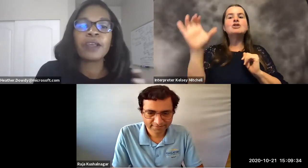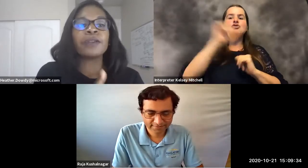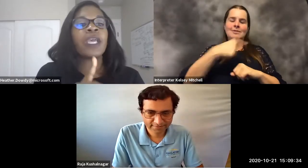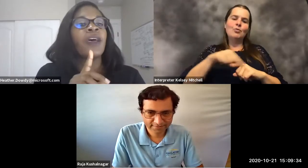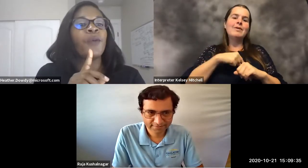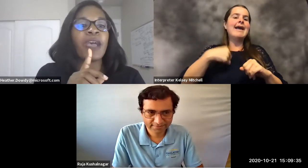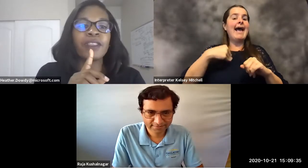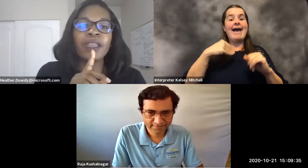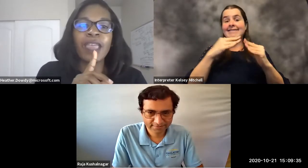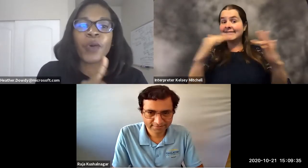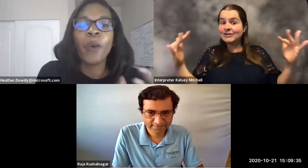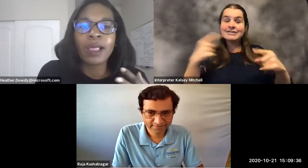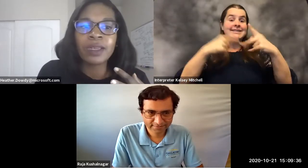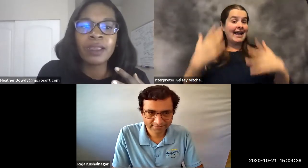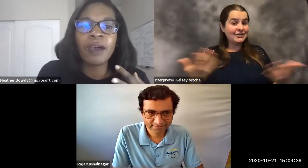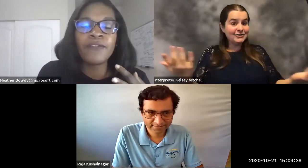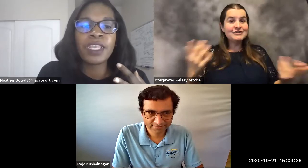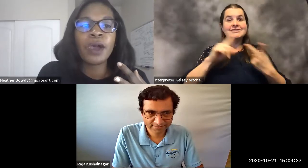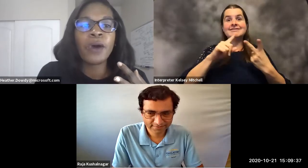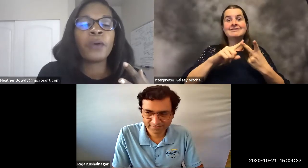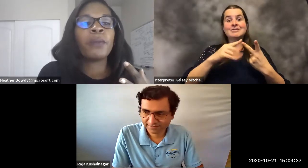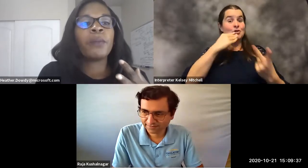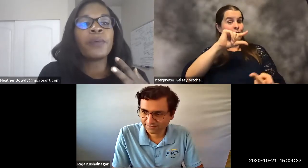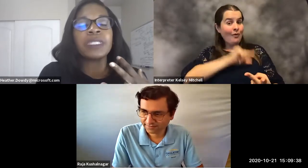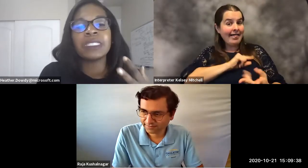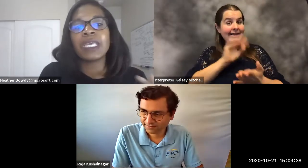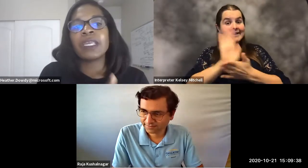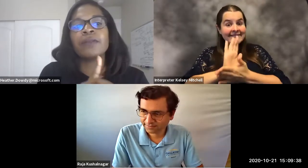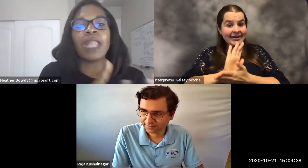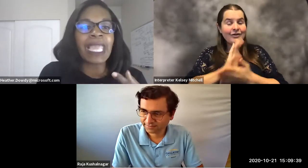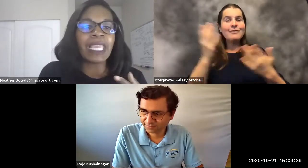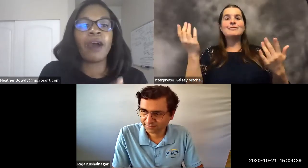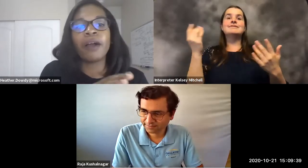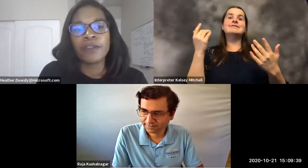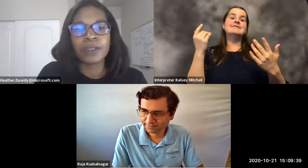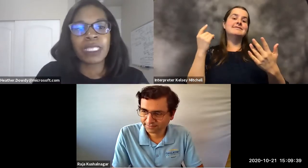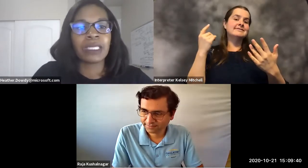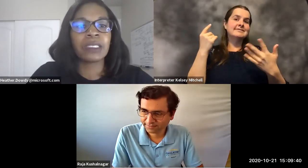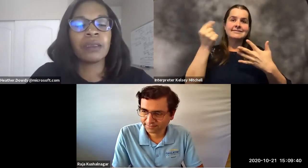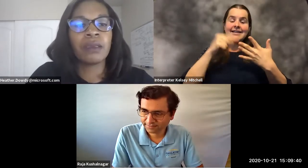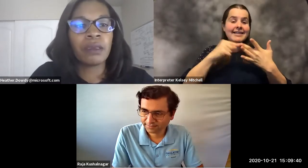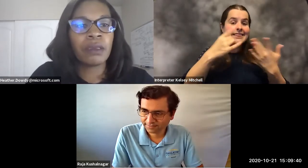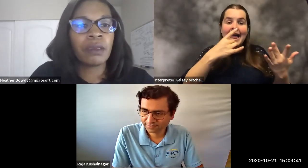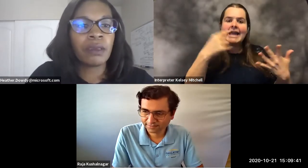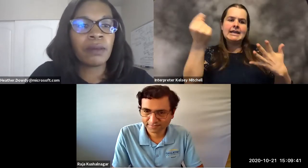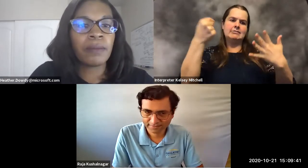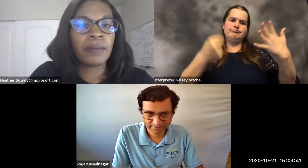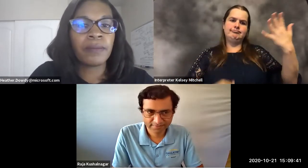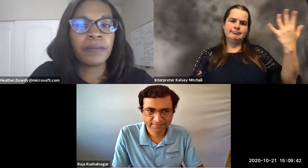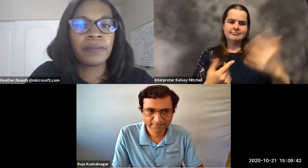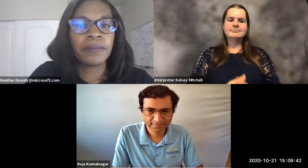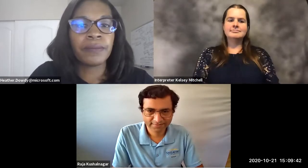diverse signers. We have to look at the quality of video presented, lighting, all of those things.